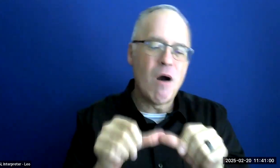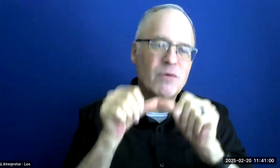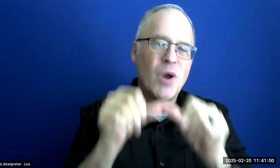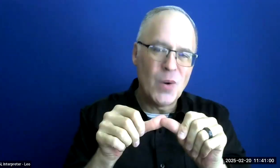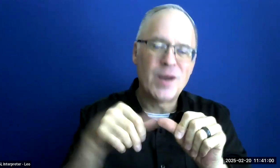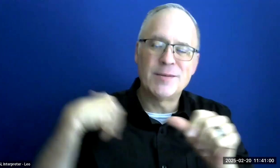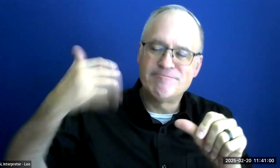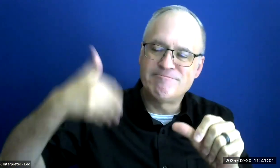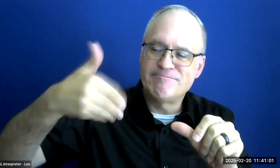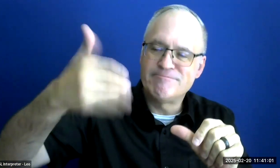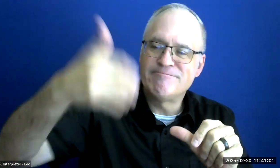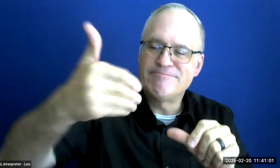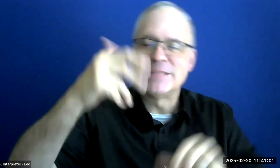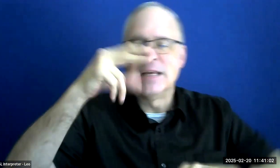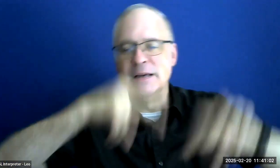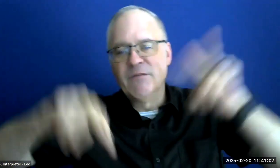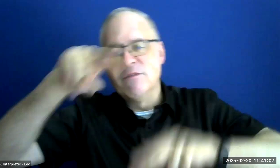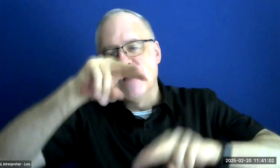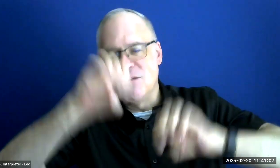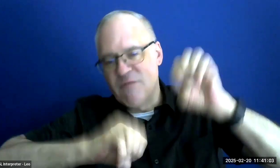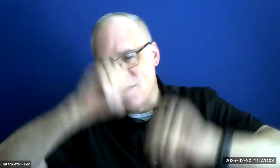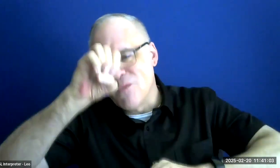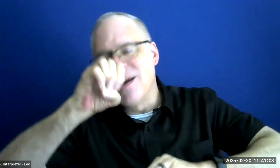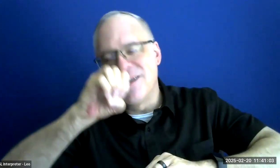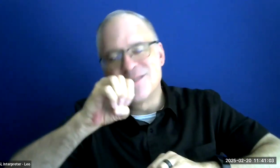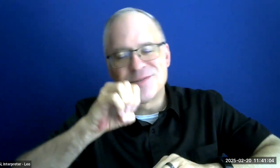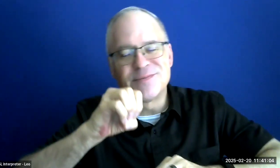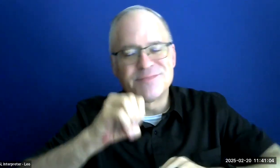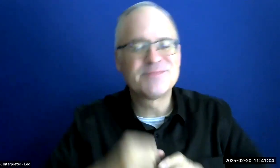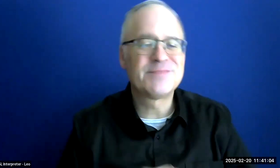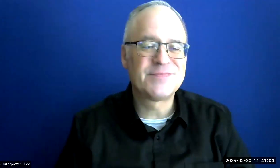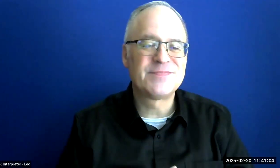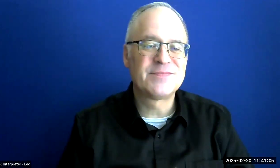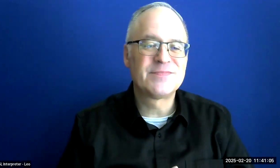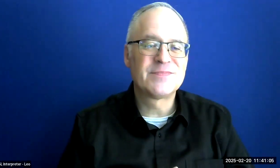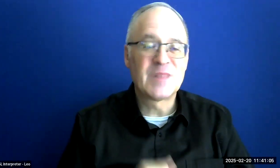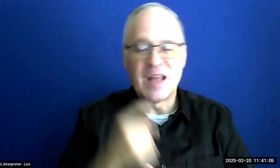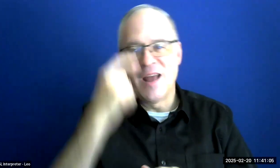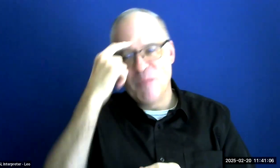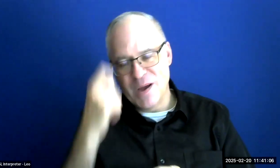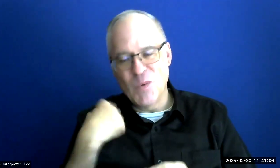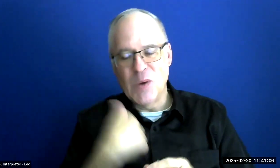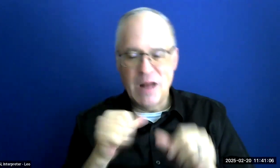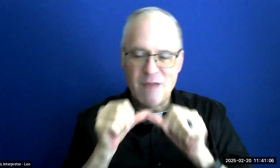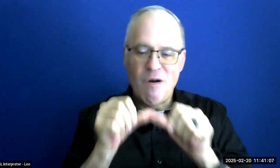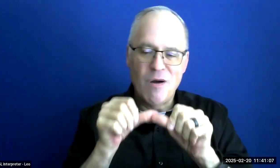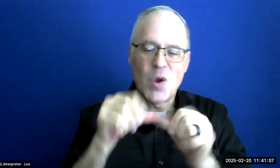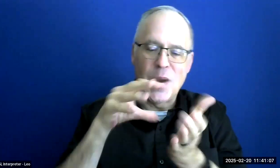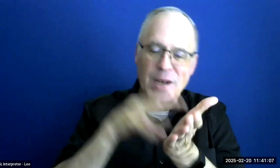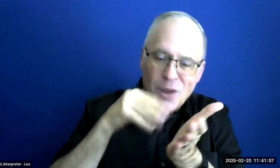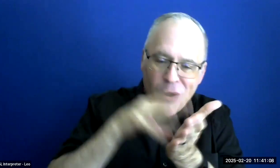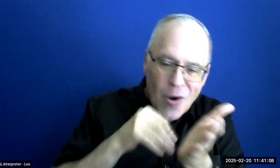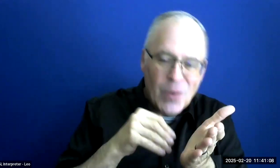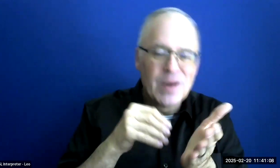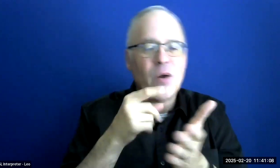evaluation as the process is unrolling, because there'll be ongoing learning about what's happening and